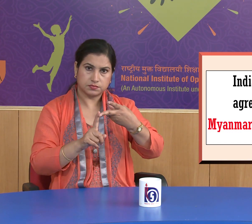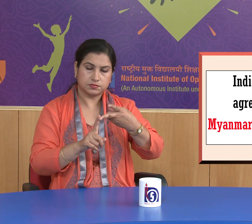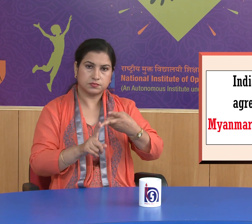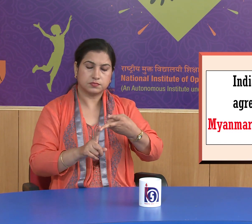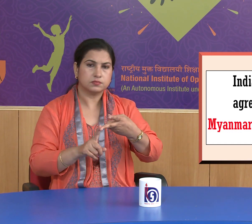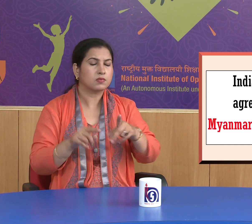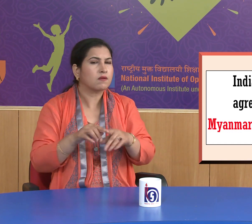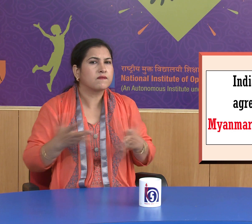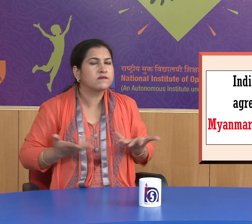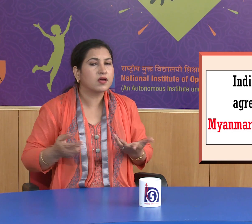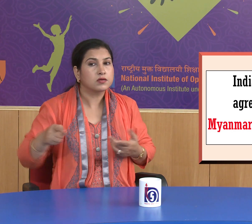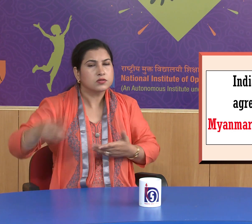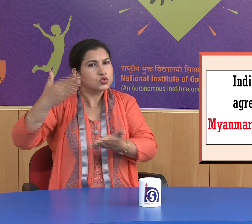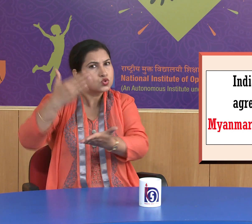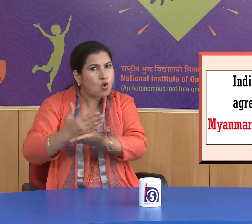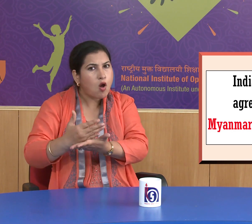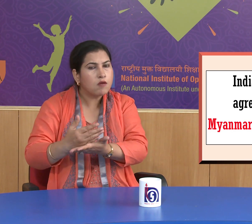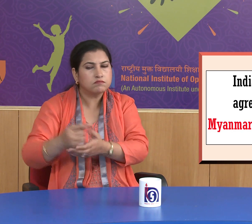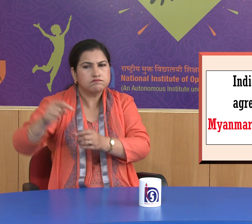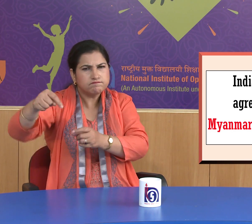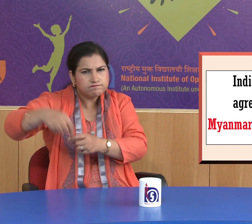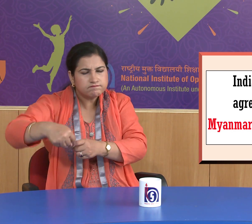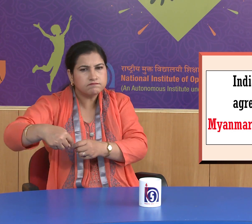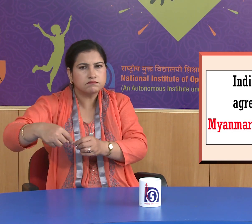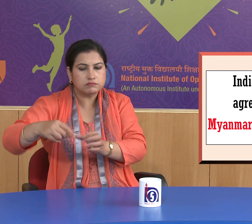in order to stop insurgent groups